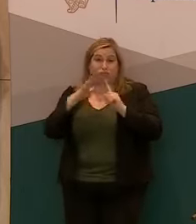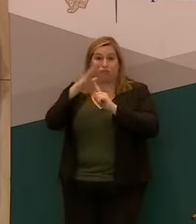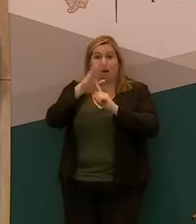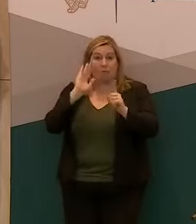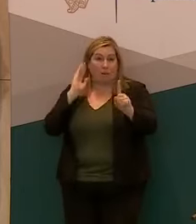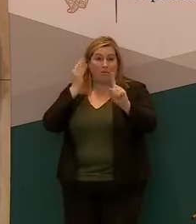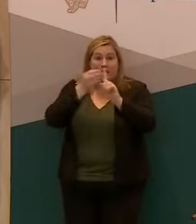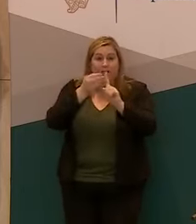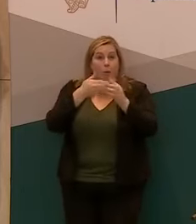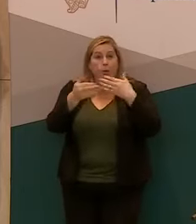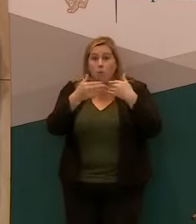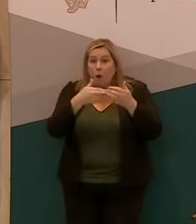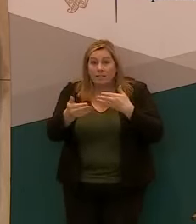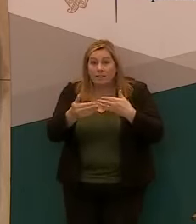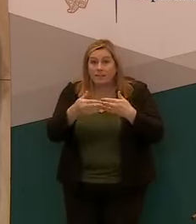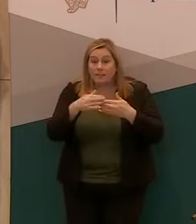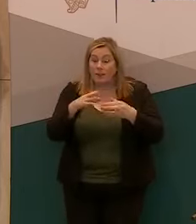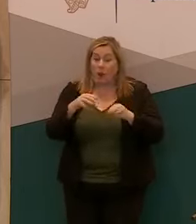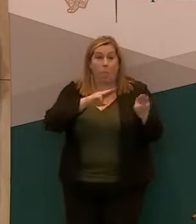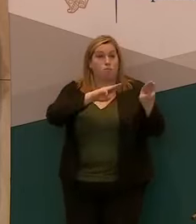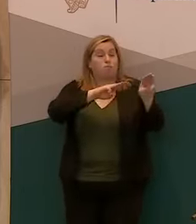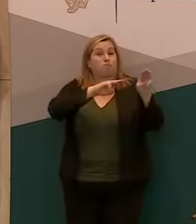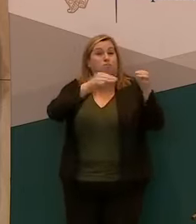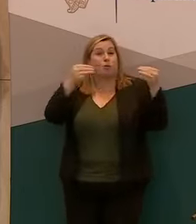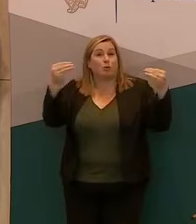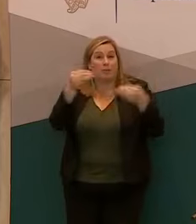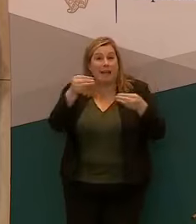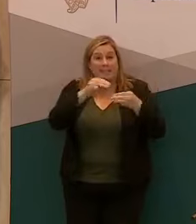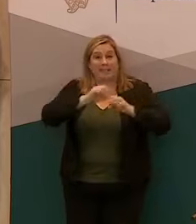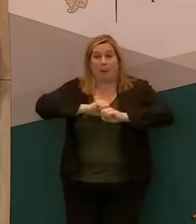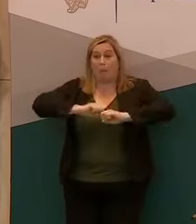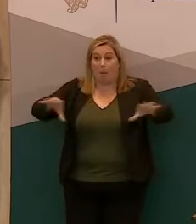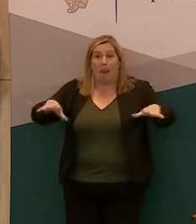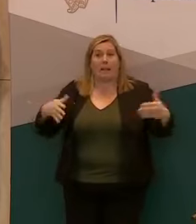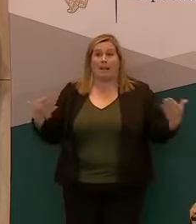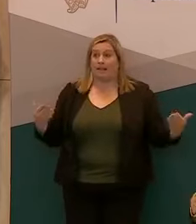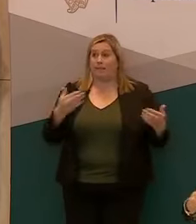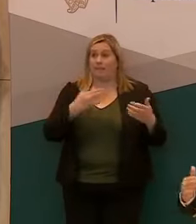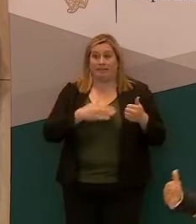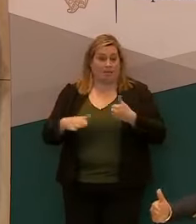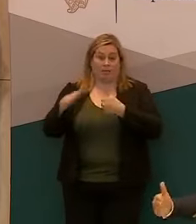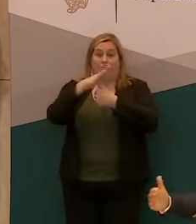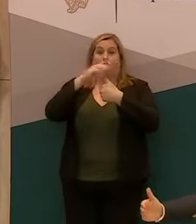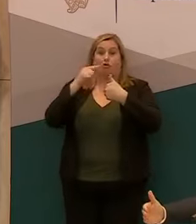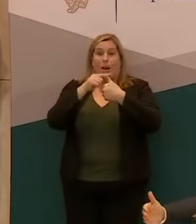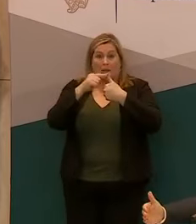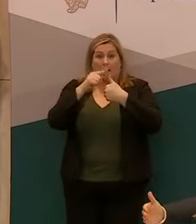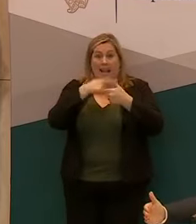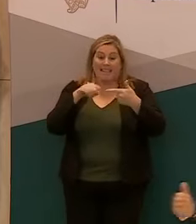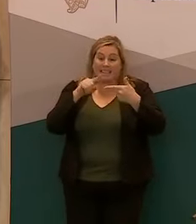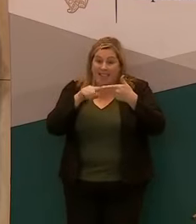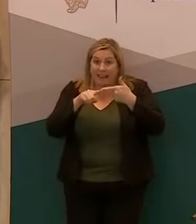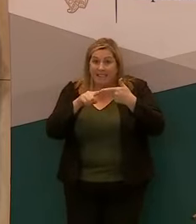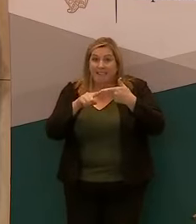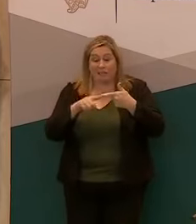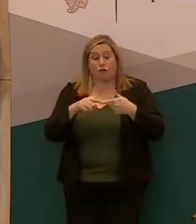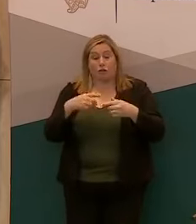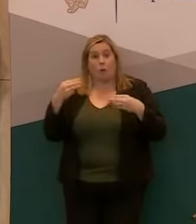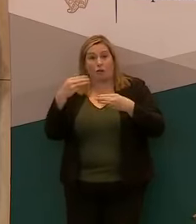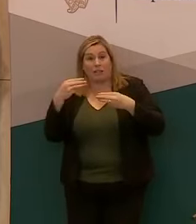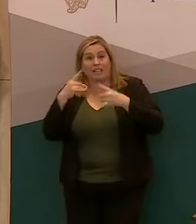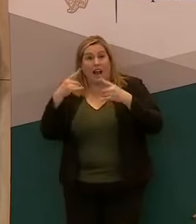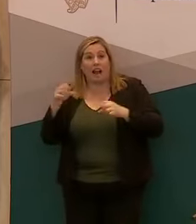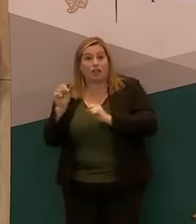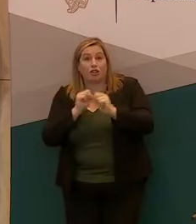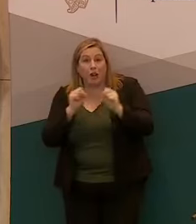had here is to protect people's health and to protect the health of the public. A secondary objective is to protect the health service. But the primary objective